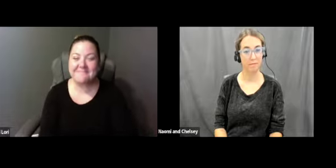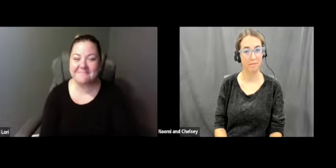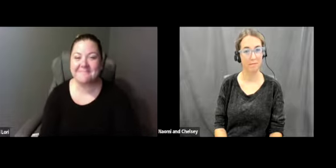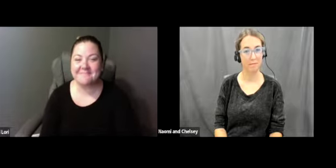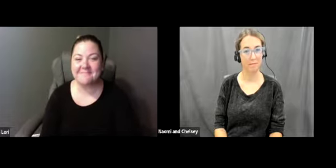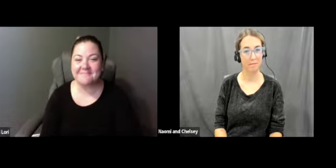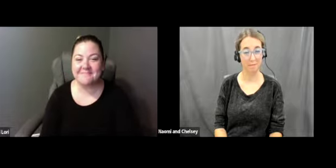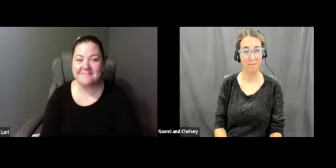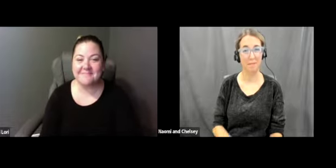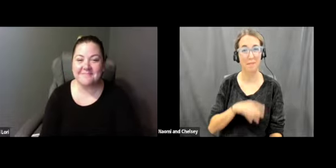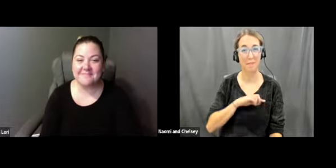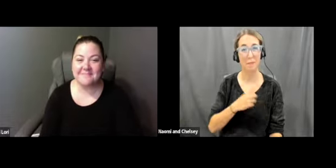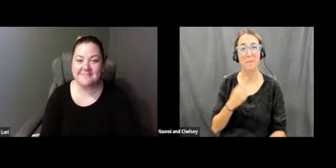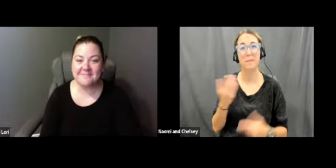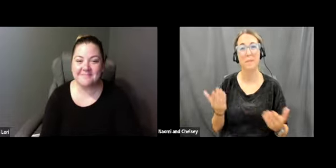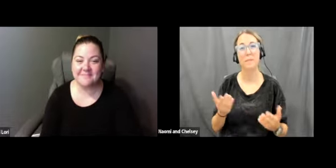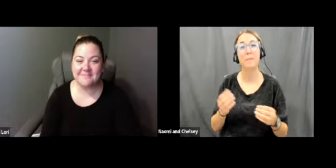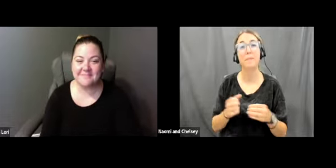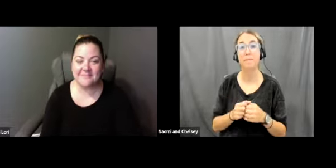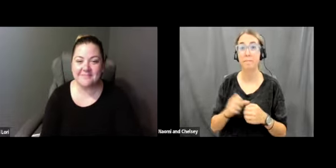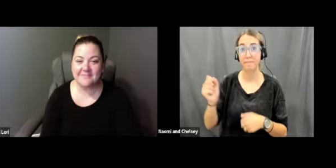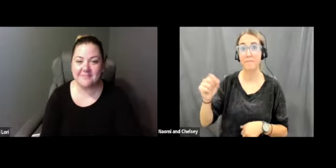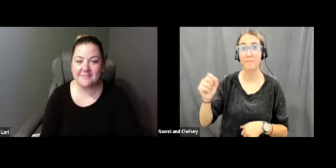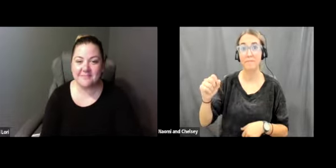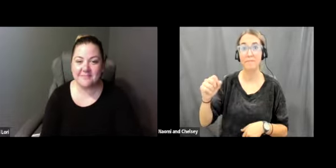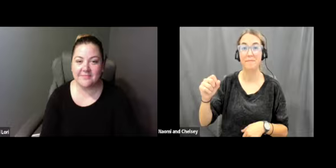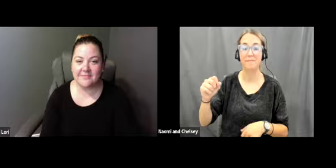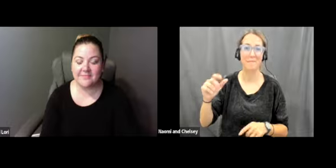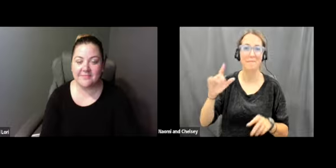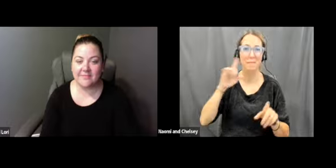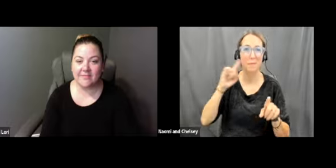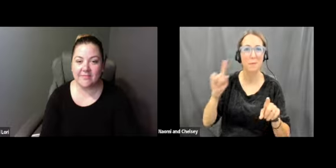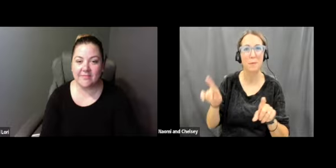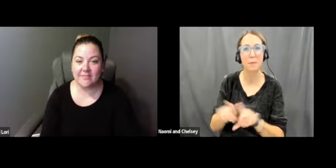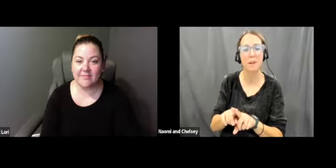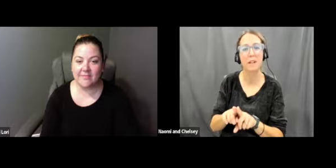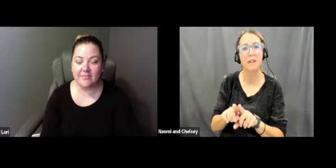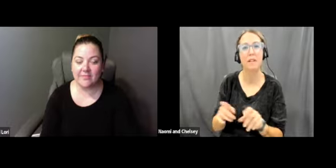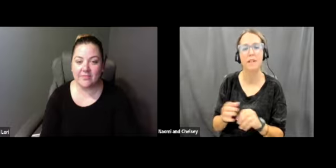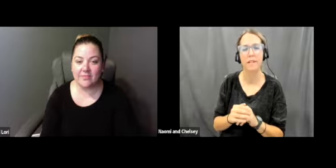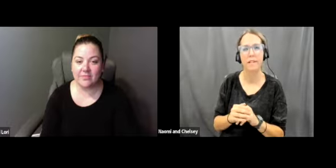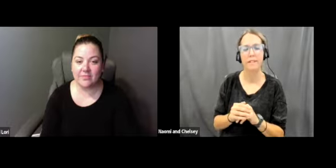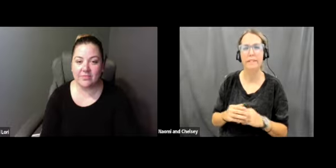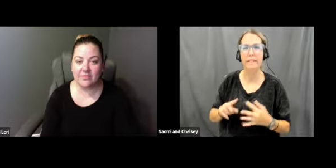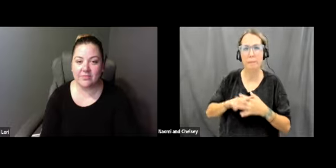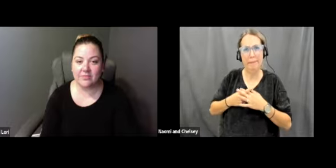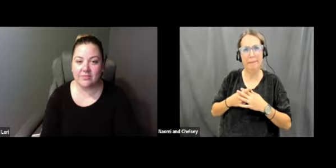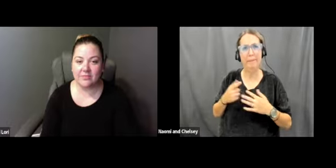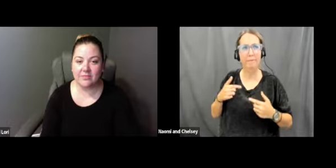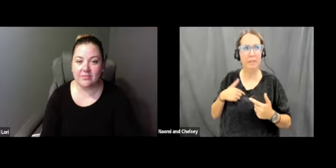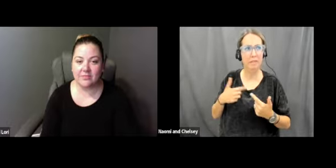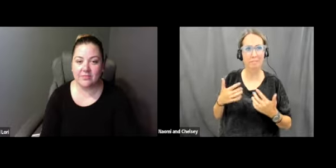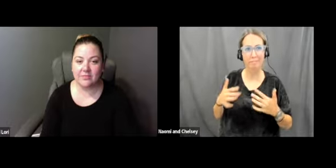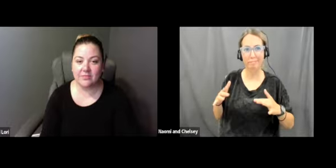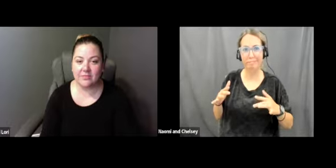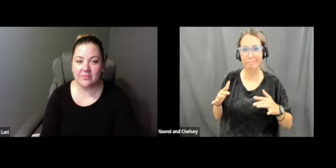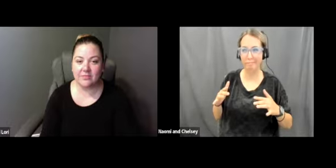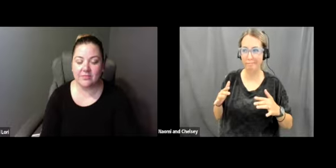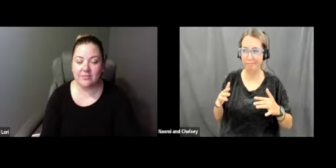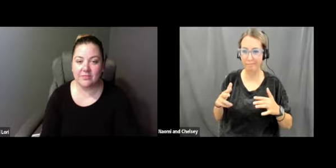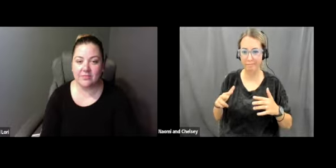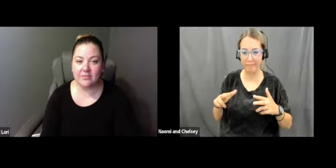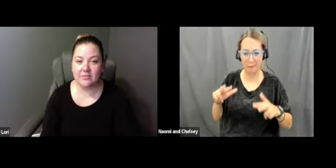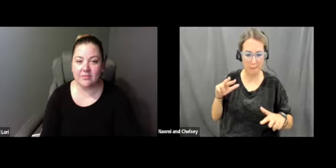Naomi here. Yeah, I very much agree. I initially was very